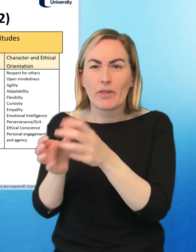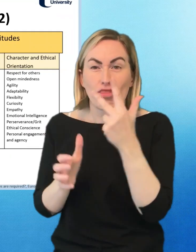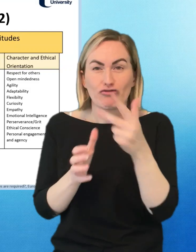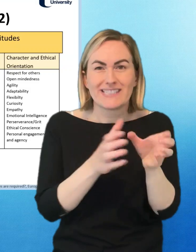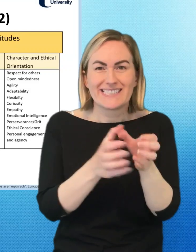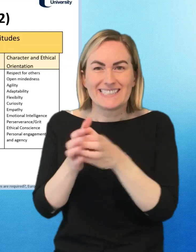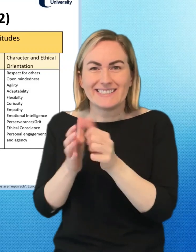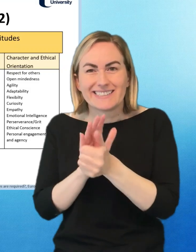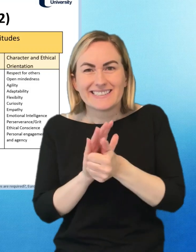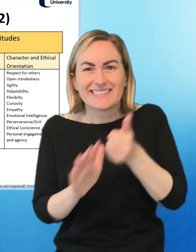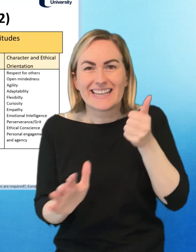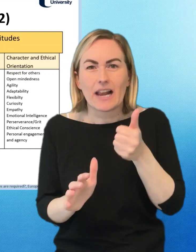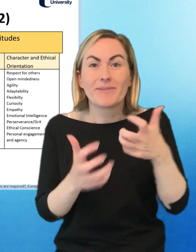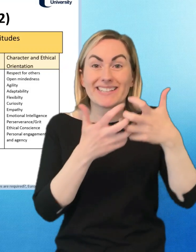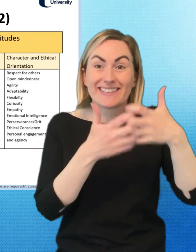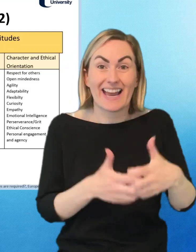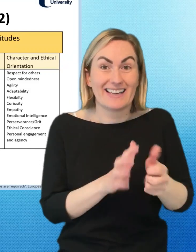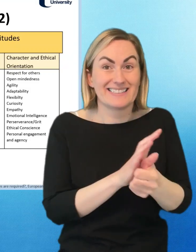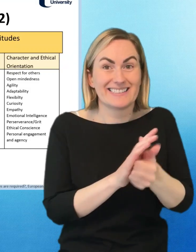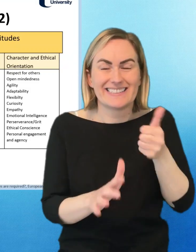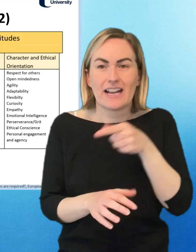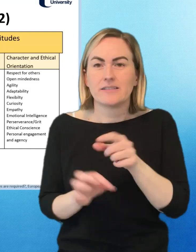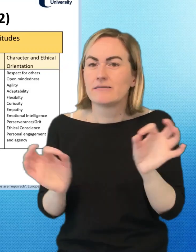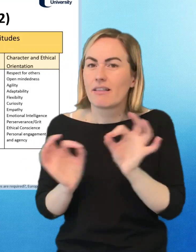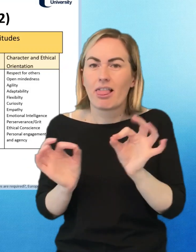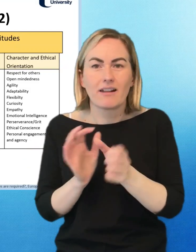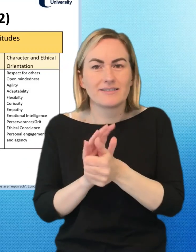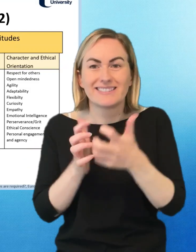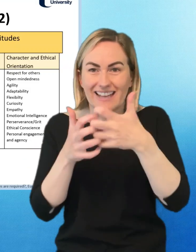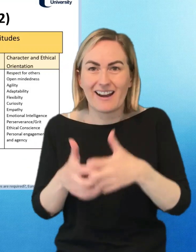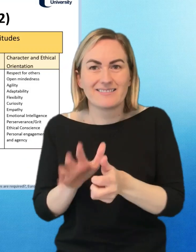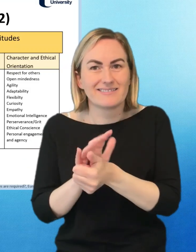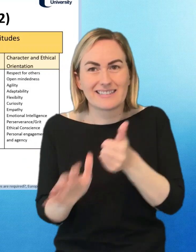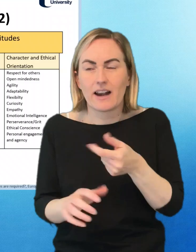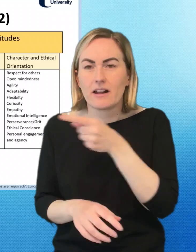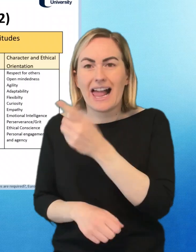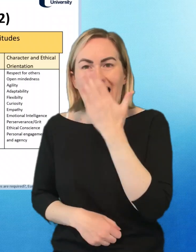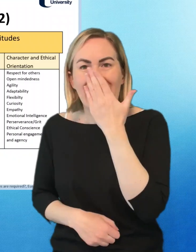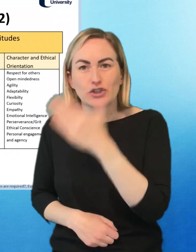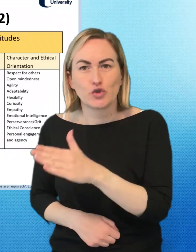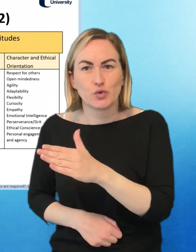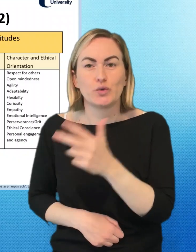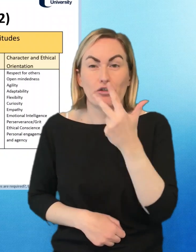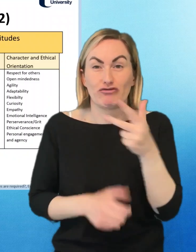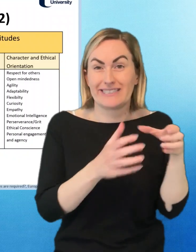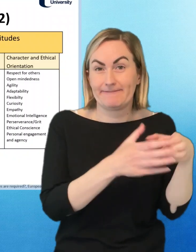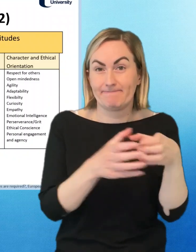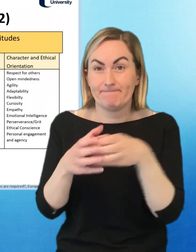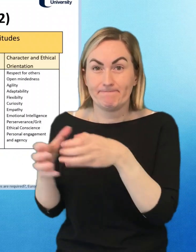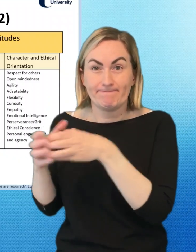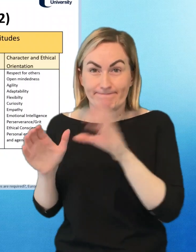of skills and competences that engineers need, which are broken into 3 different types: technical